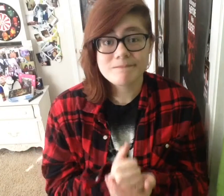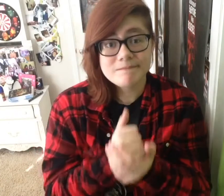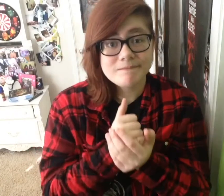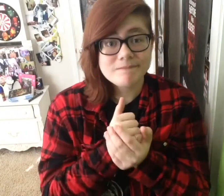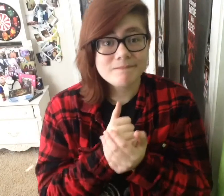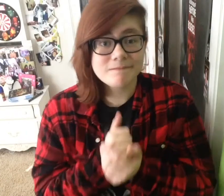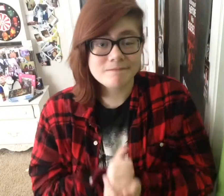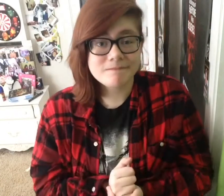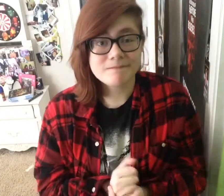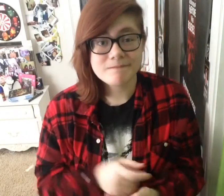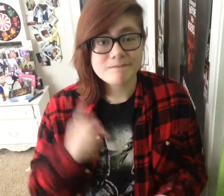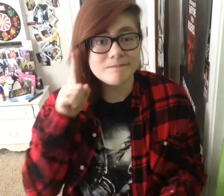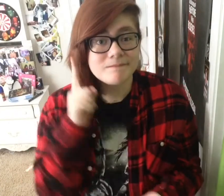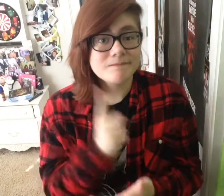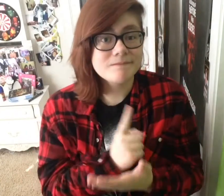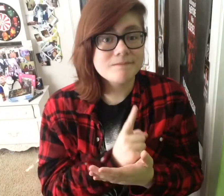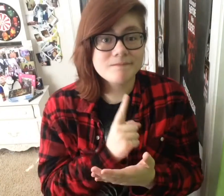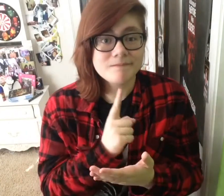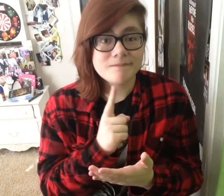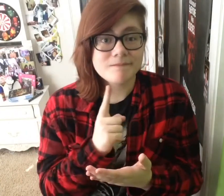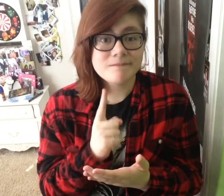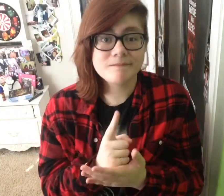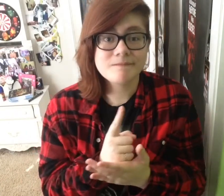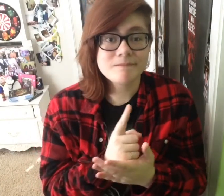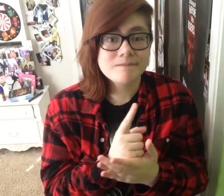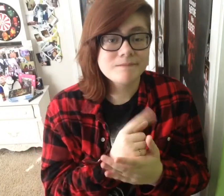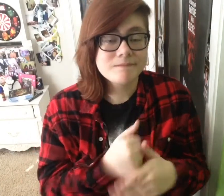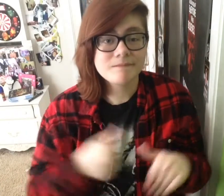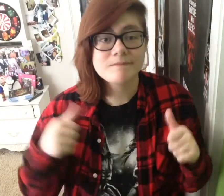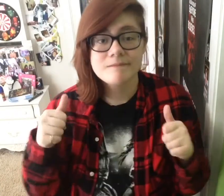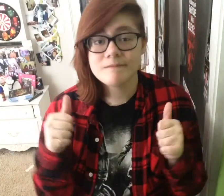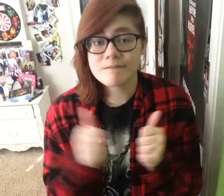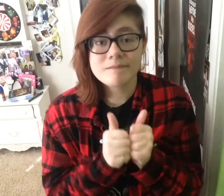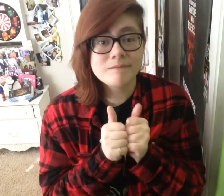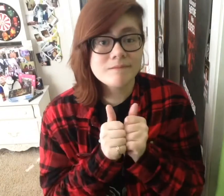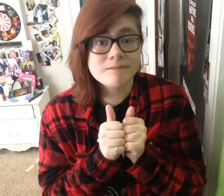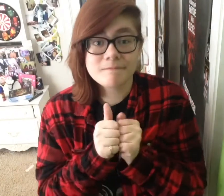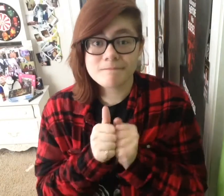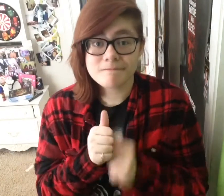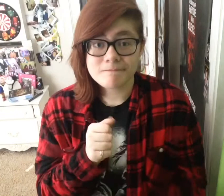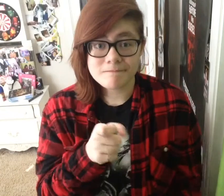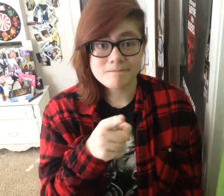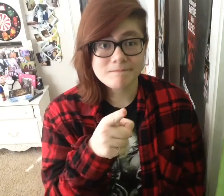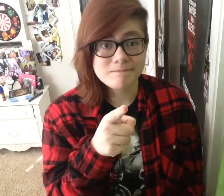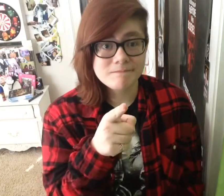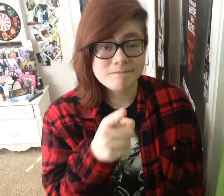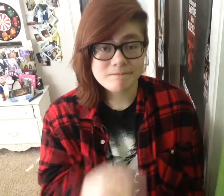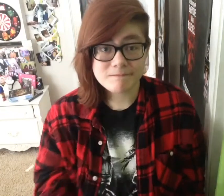help falling in love with you